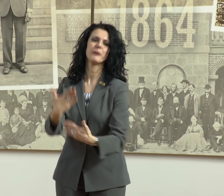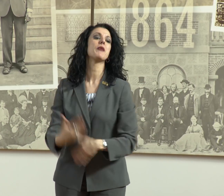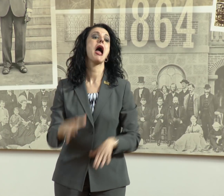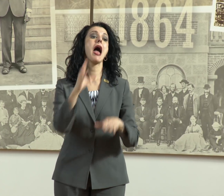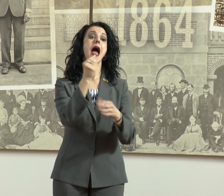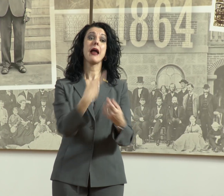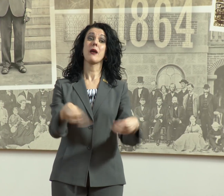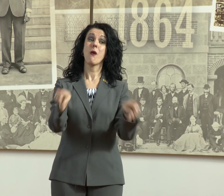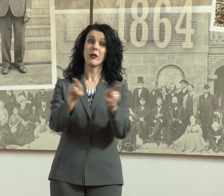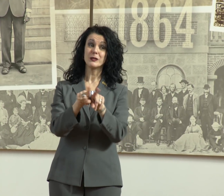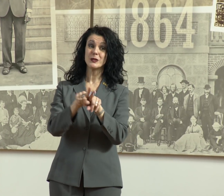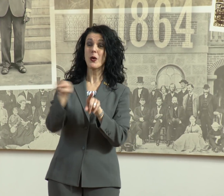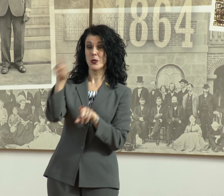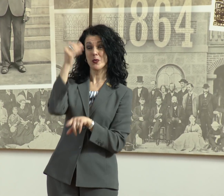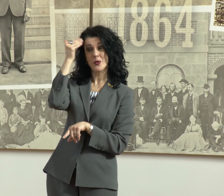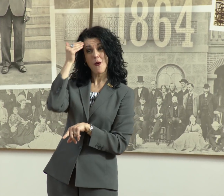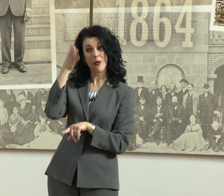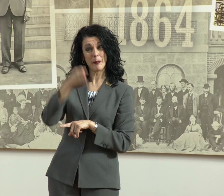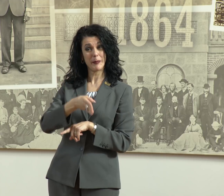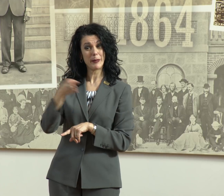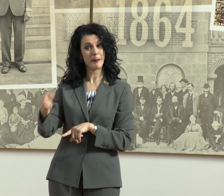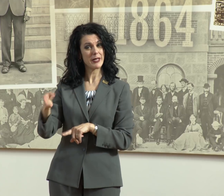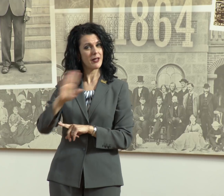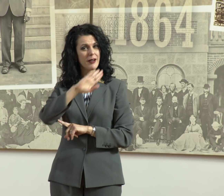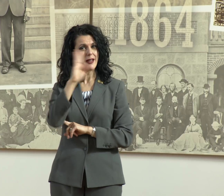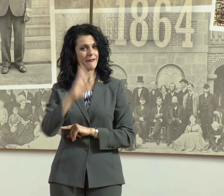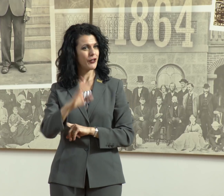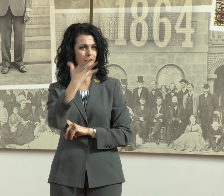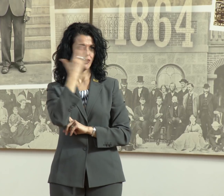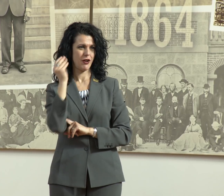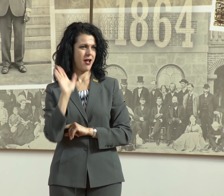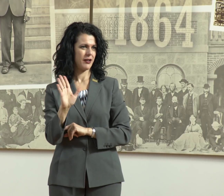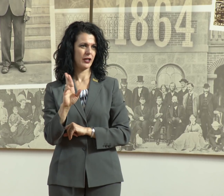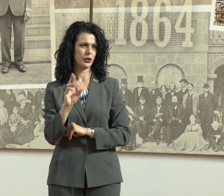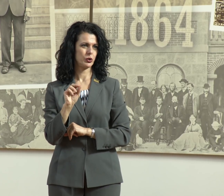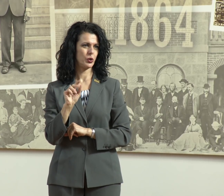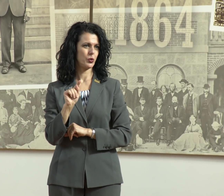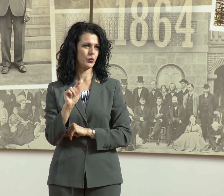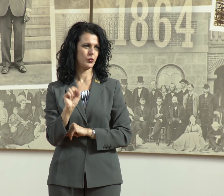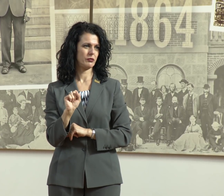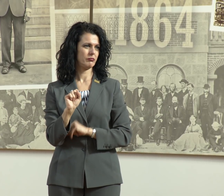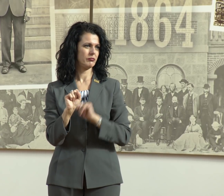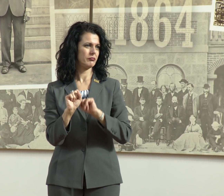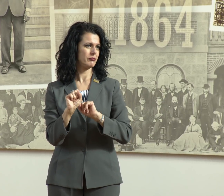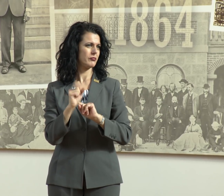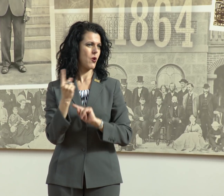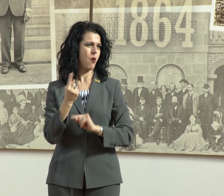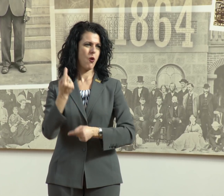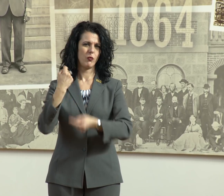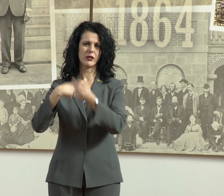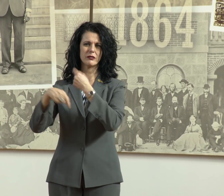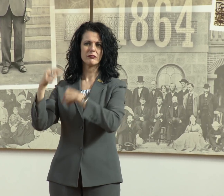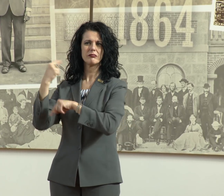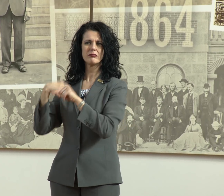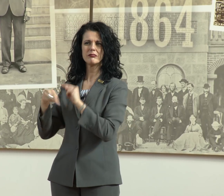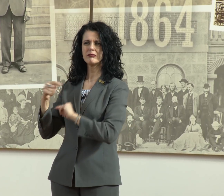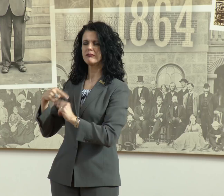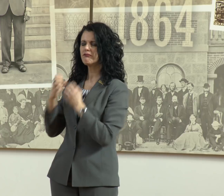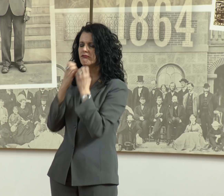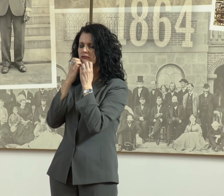seeds planted by Bernard Bragg in this rich soil. Bernard Bragg never forgot his